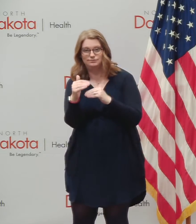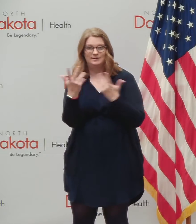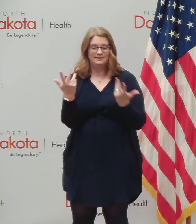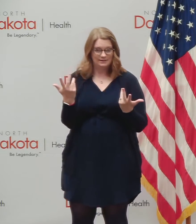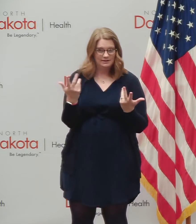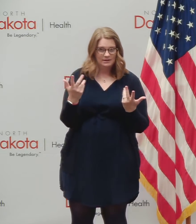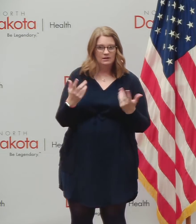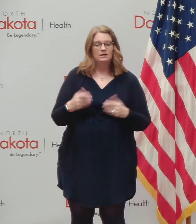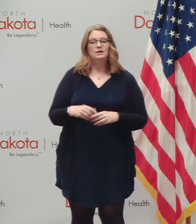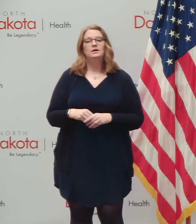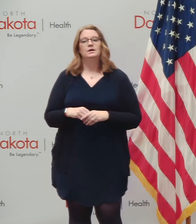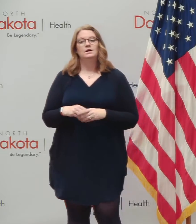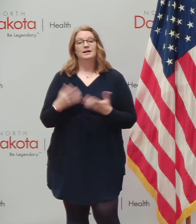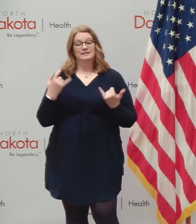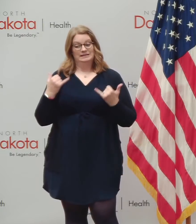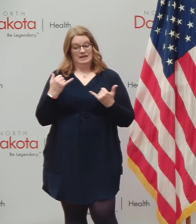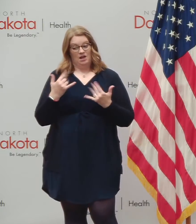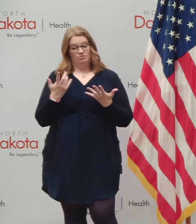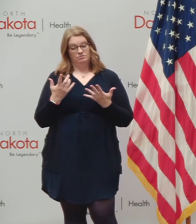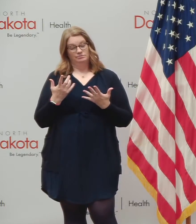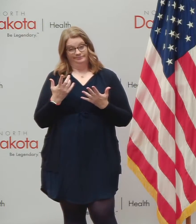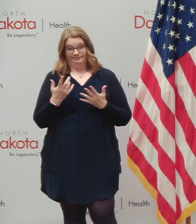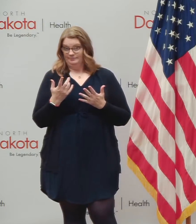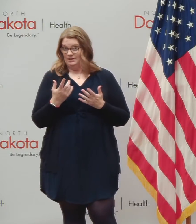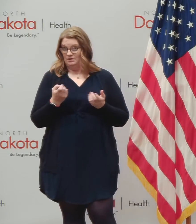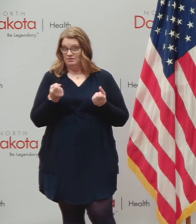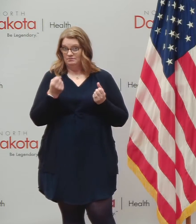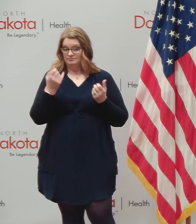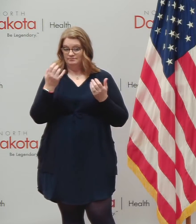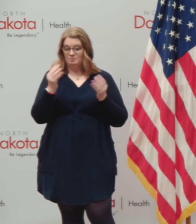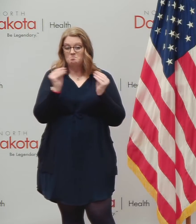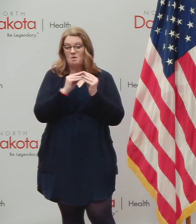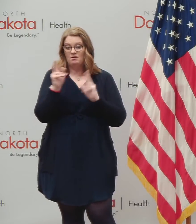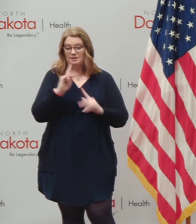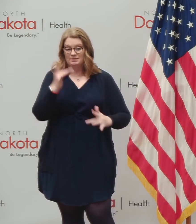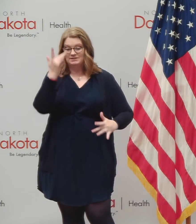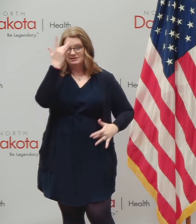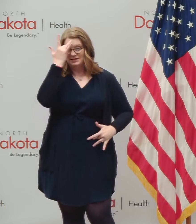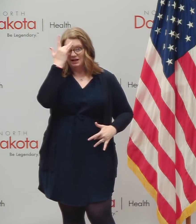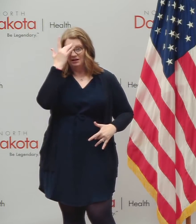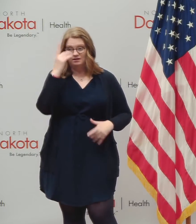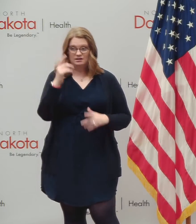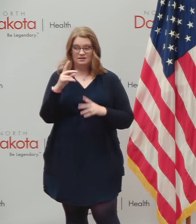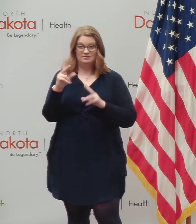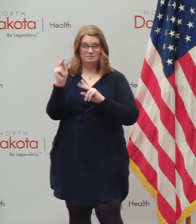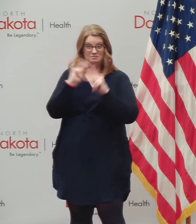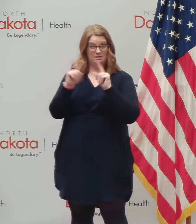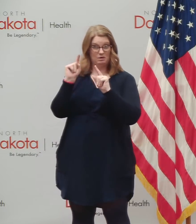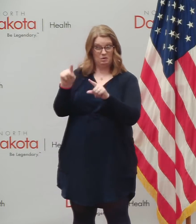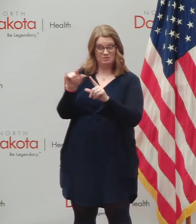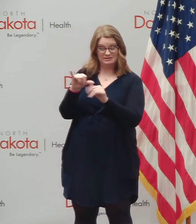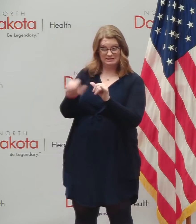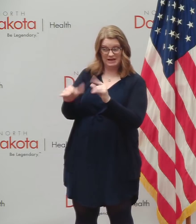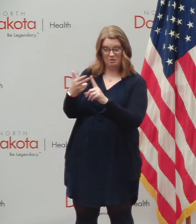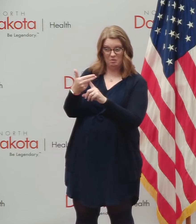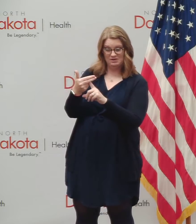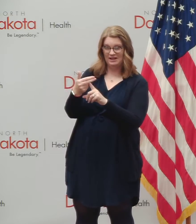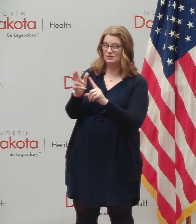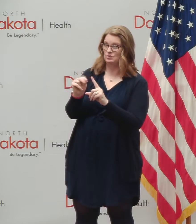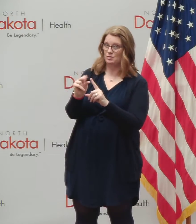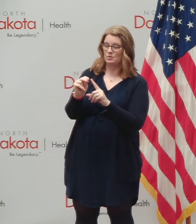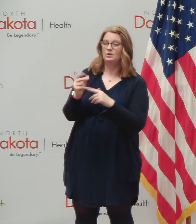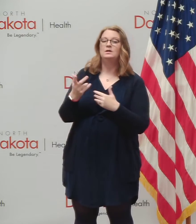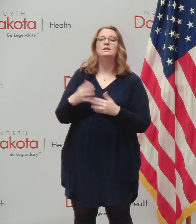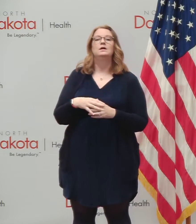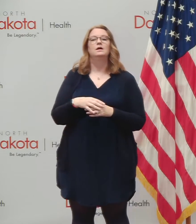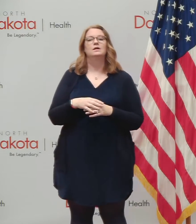coronavirus cases go up and occupancy levels may go down, we're asking people to participate and help slow the